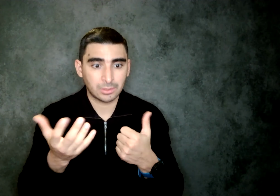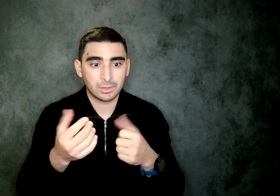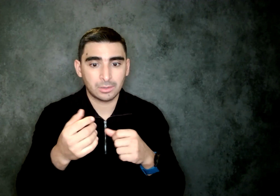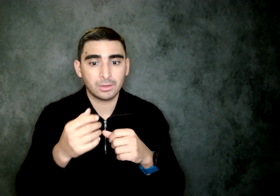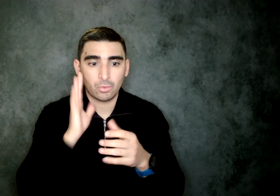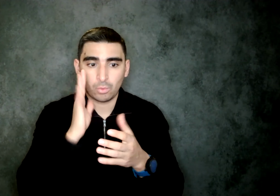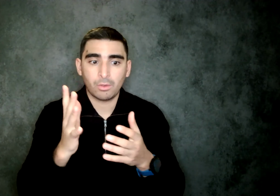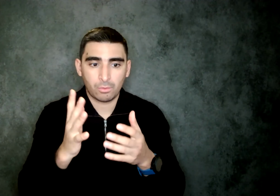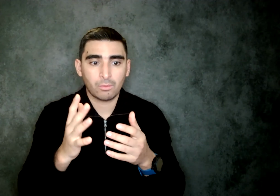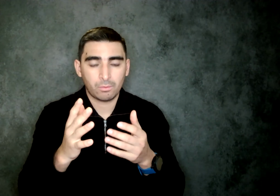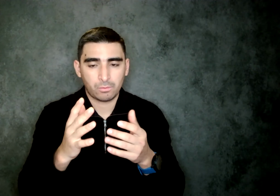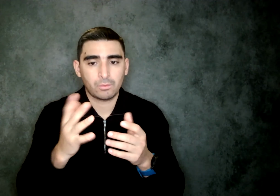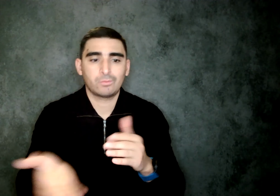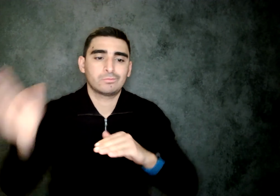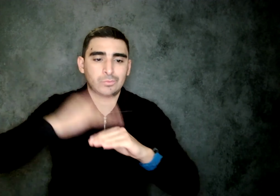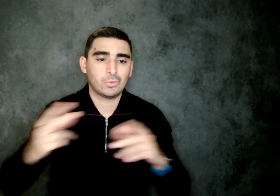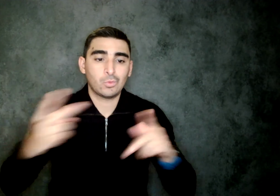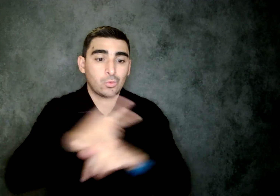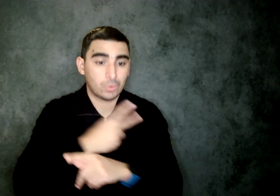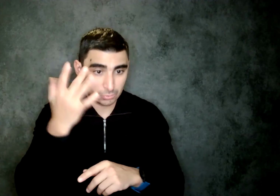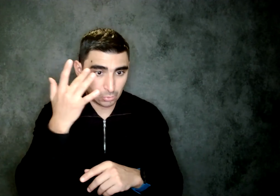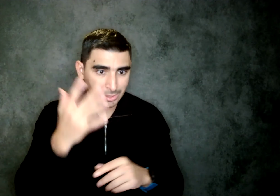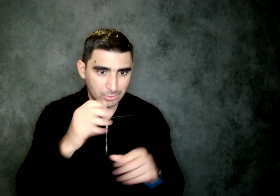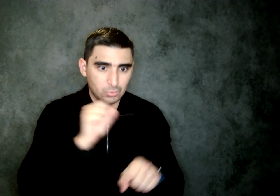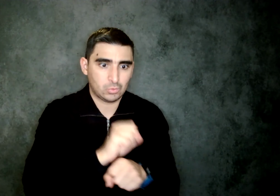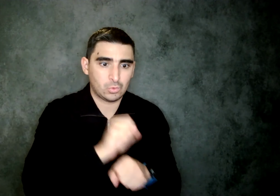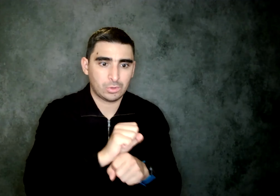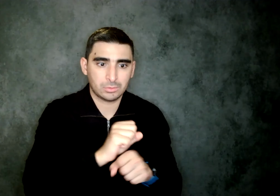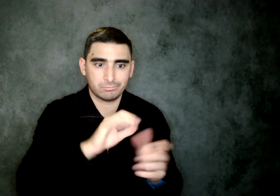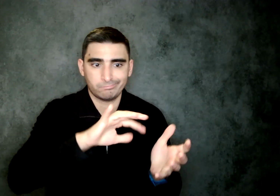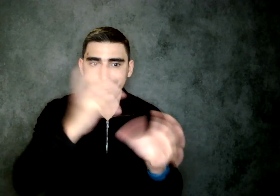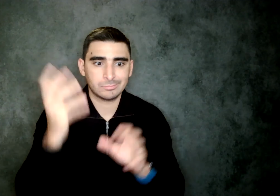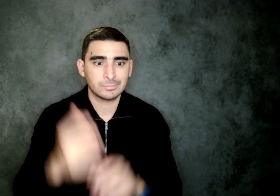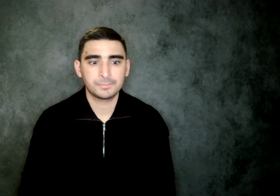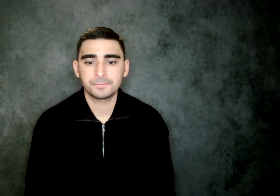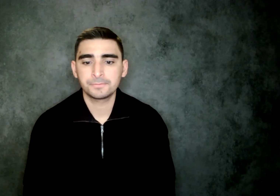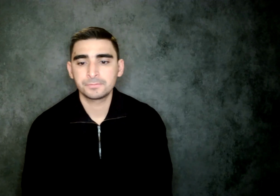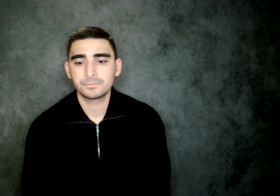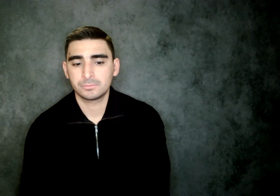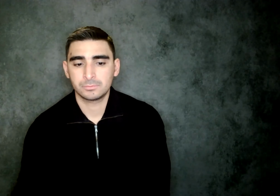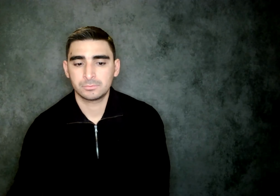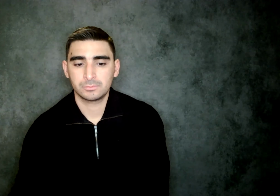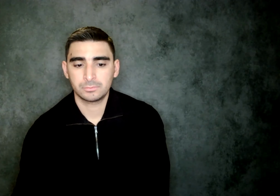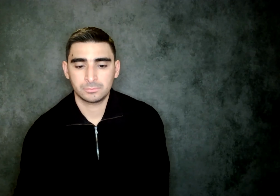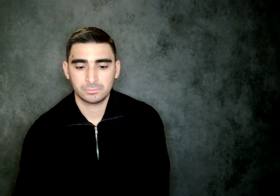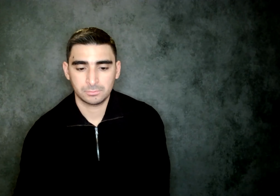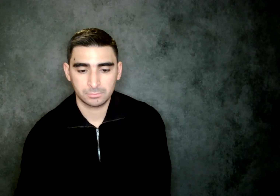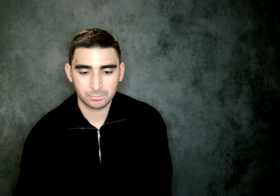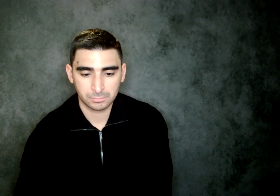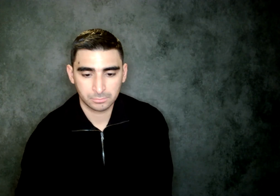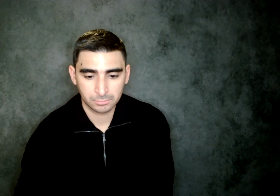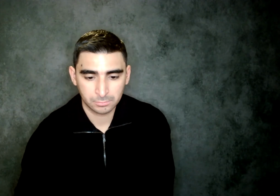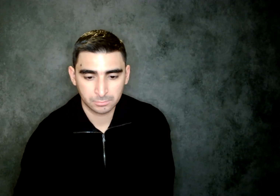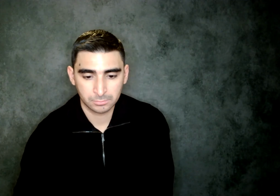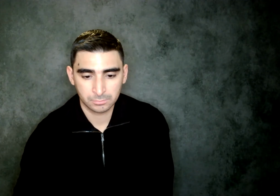by the workforce crisis. Sí, quisiera unirme a lo que ya han dicho, ¿no? Pero